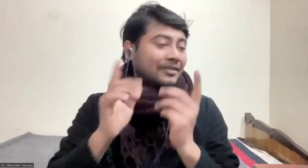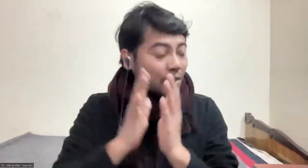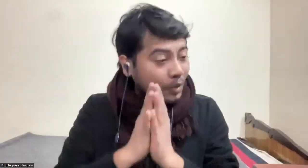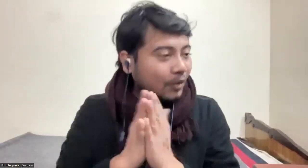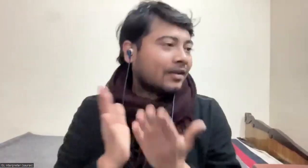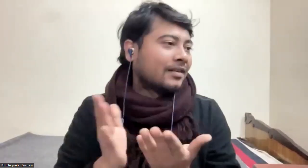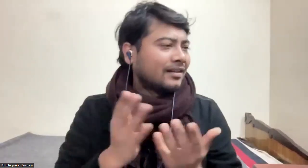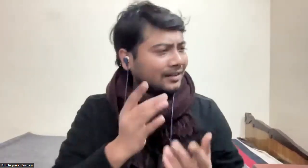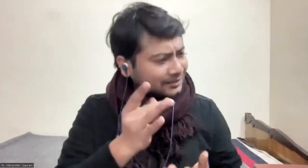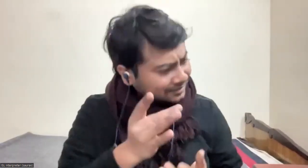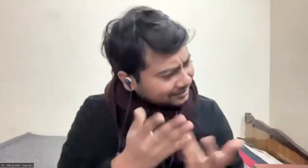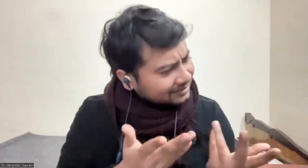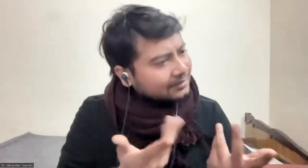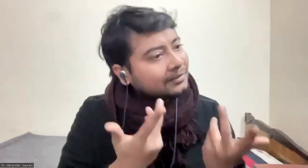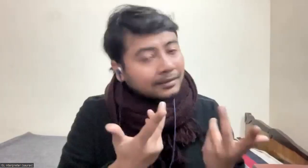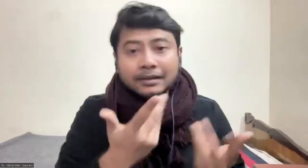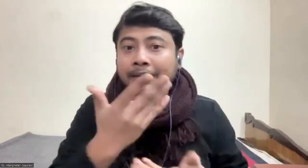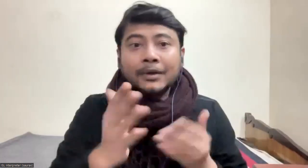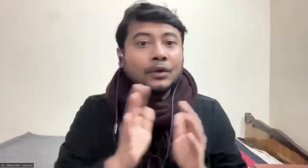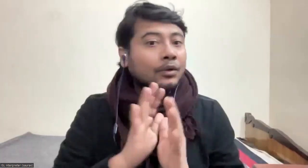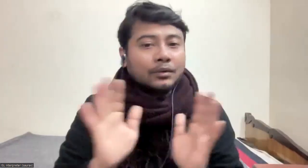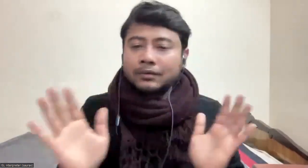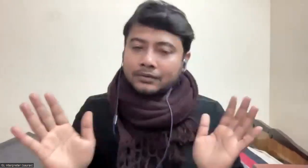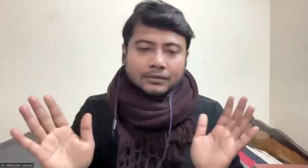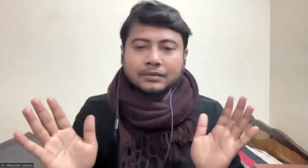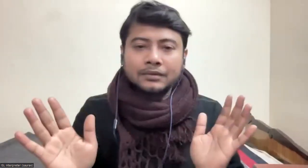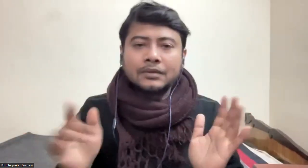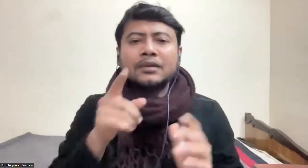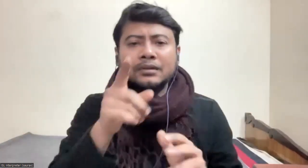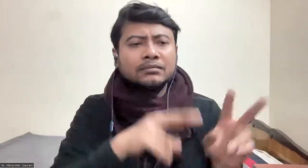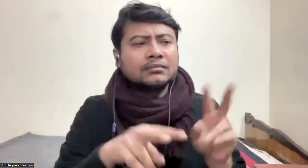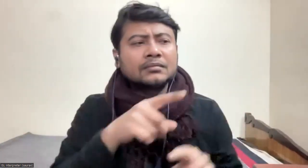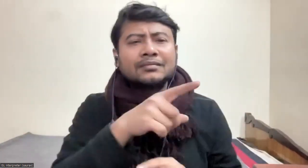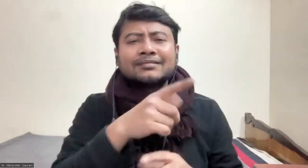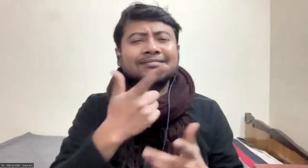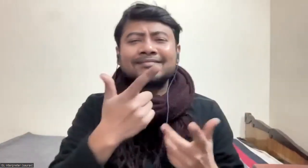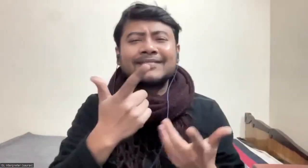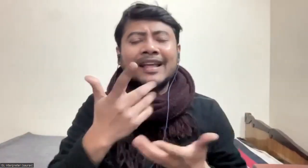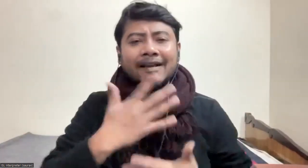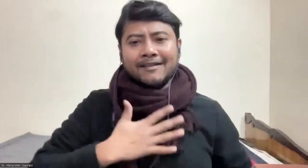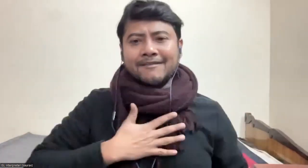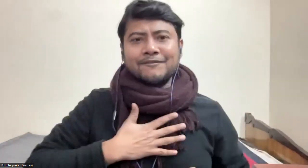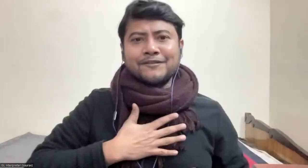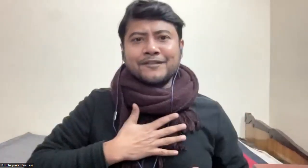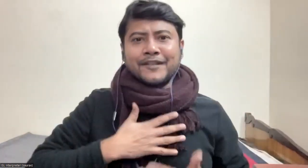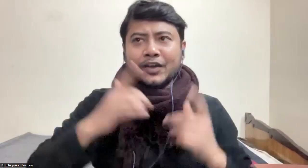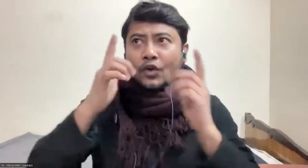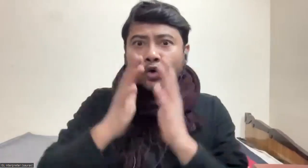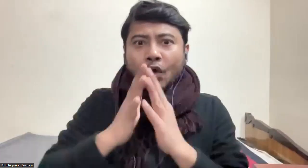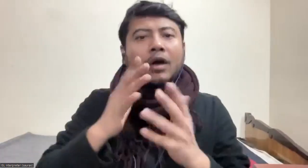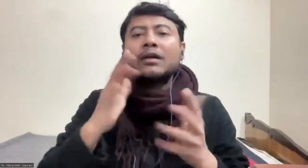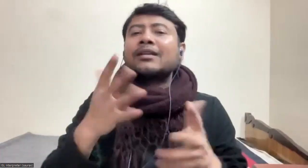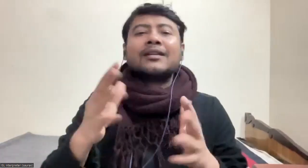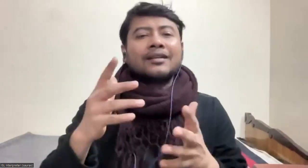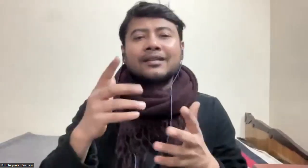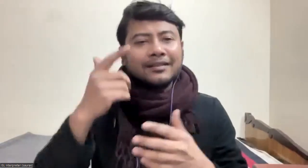is faithless, he has no faith in God, he has no faith in Krishna, or he says